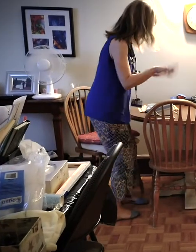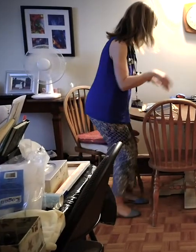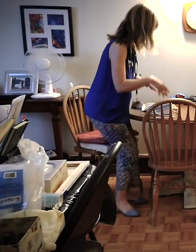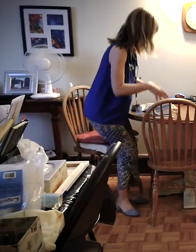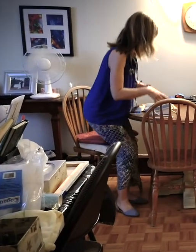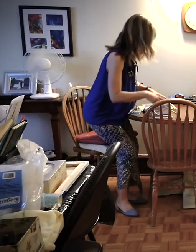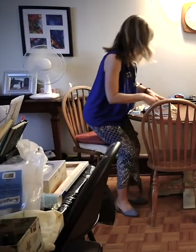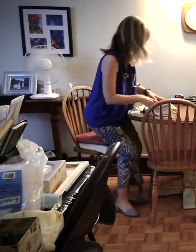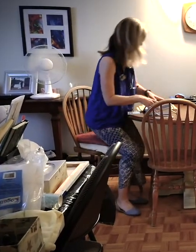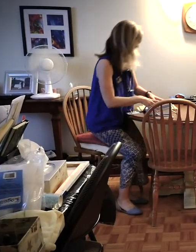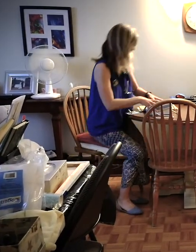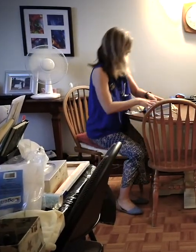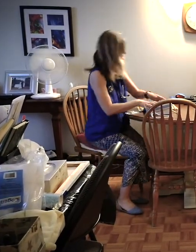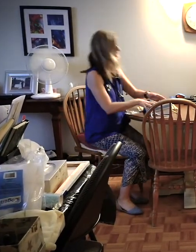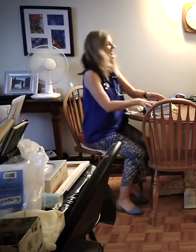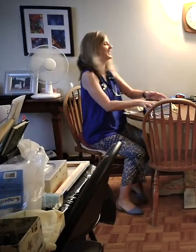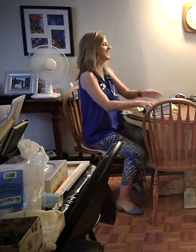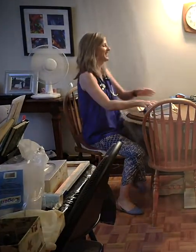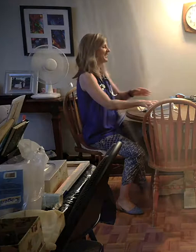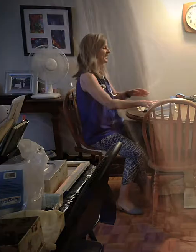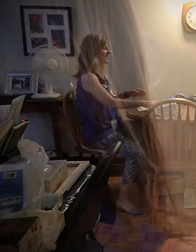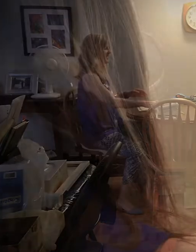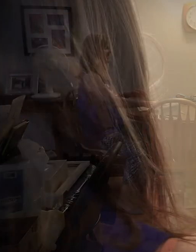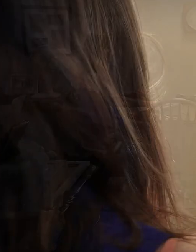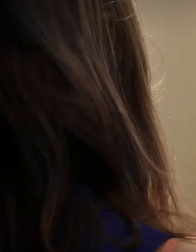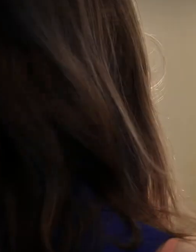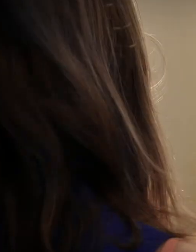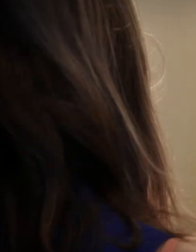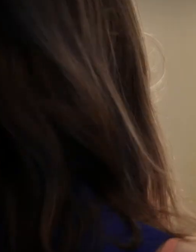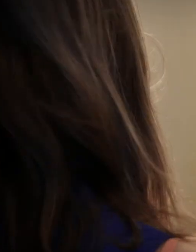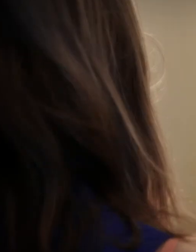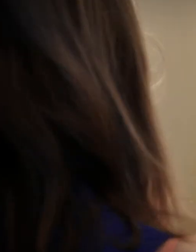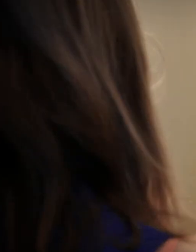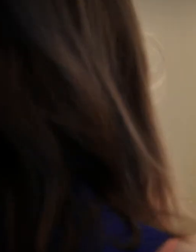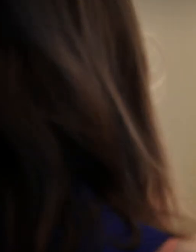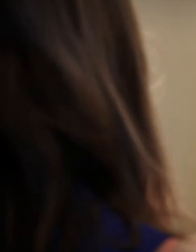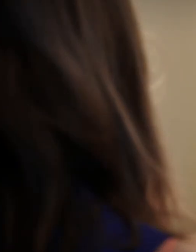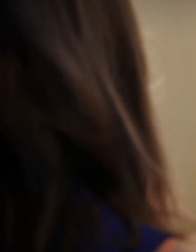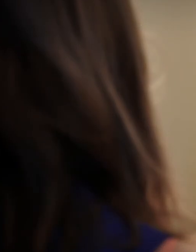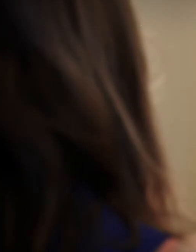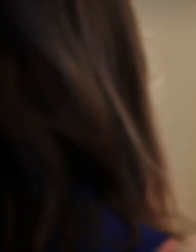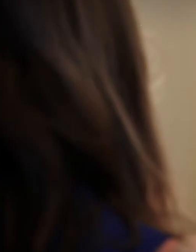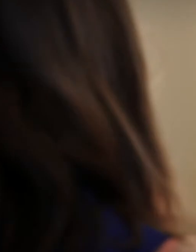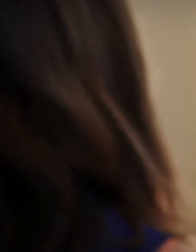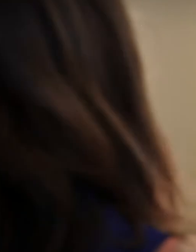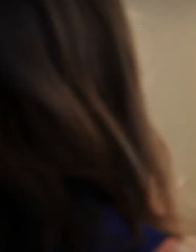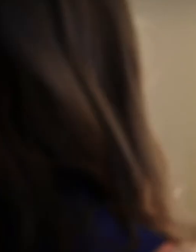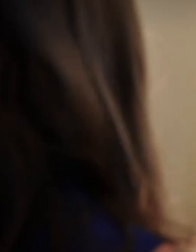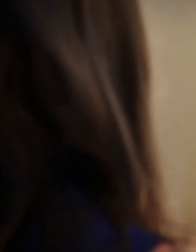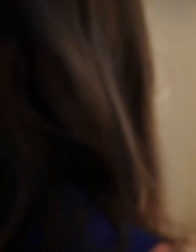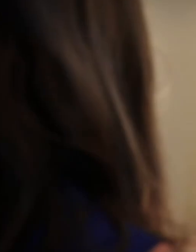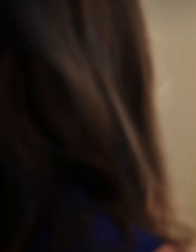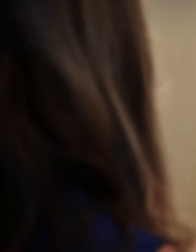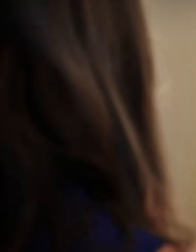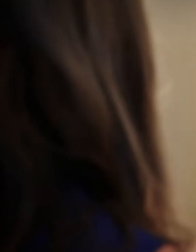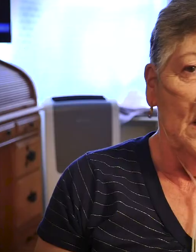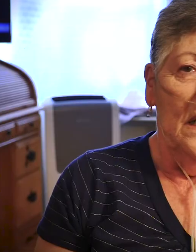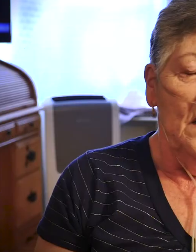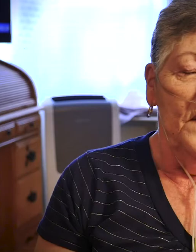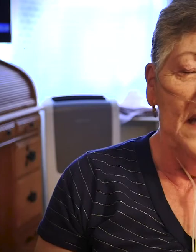less get myself to the doctor. So having Leslie come in and help me out and check me